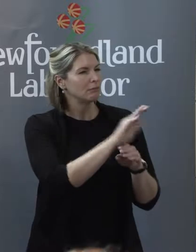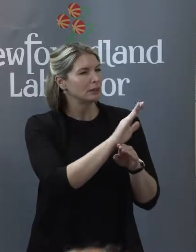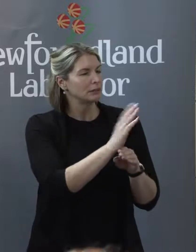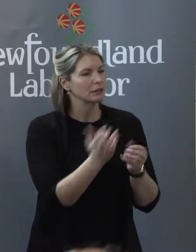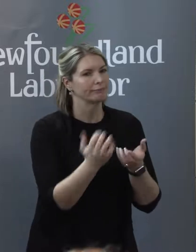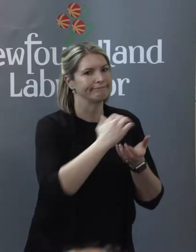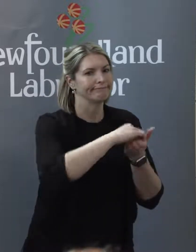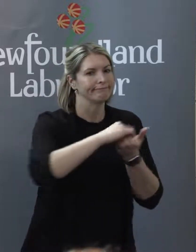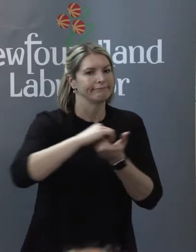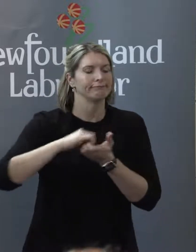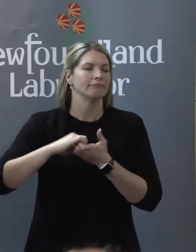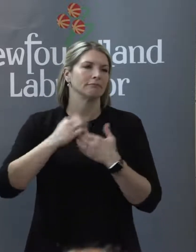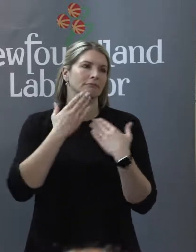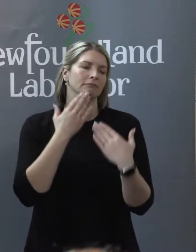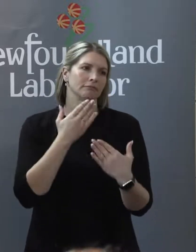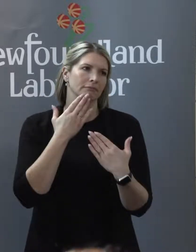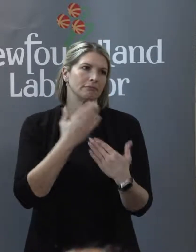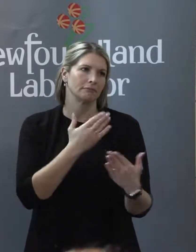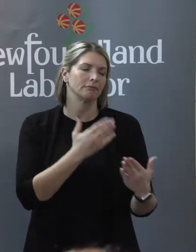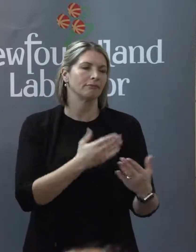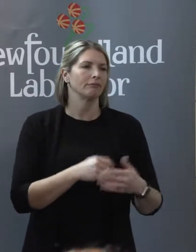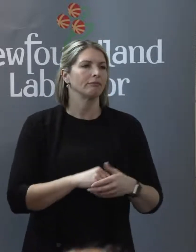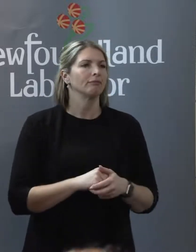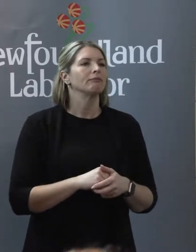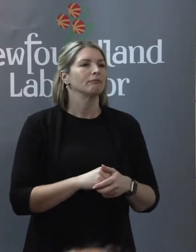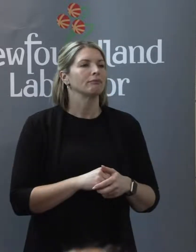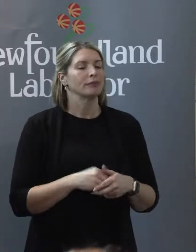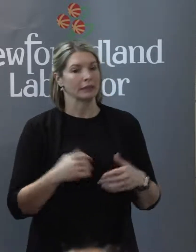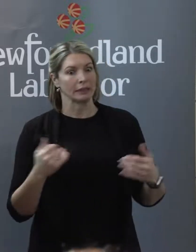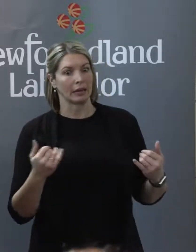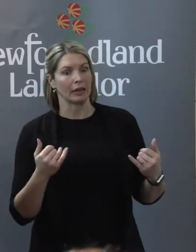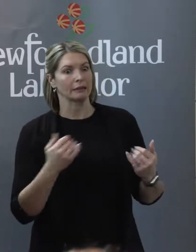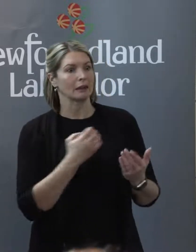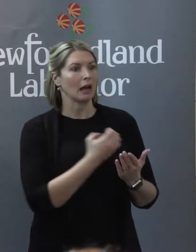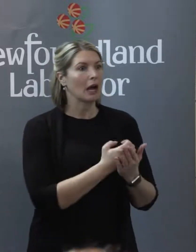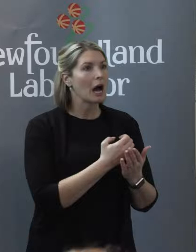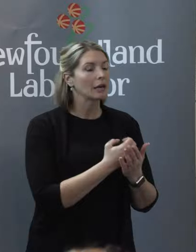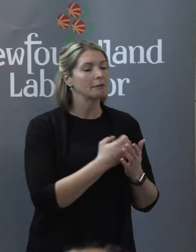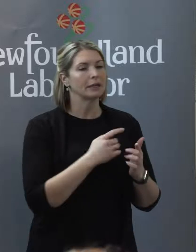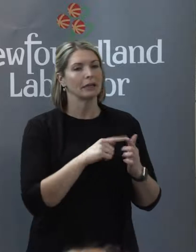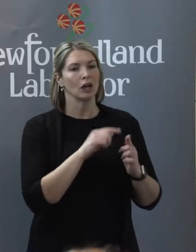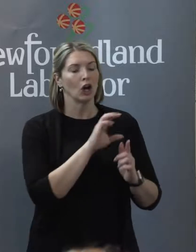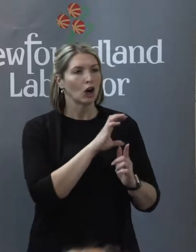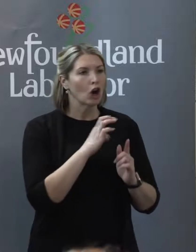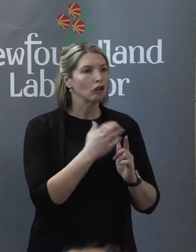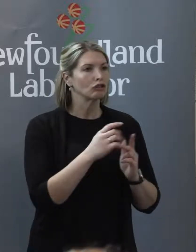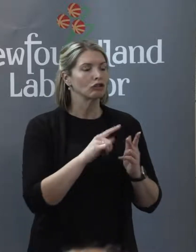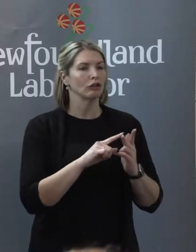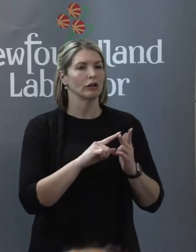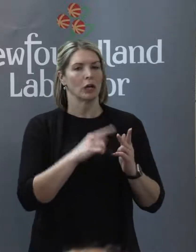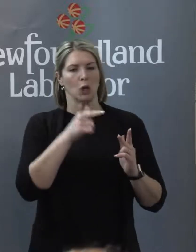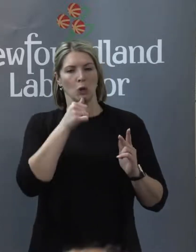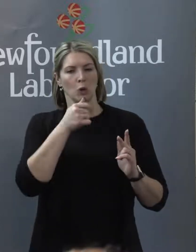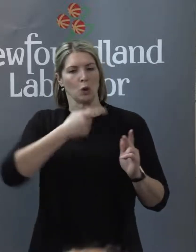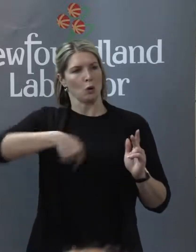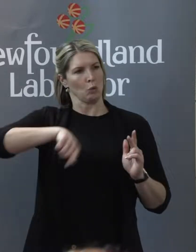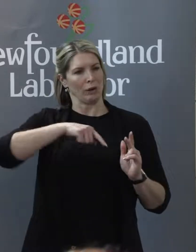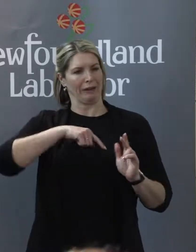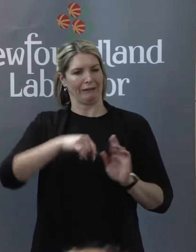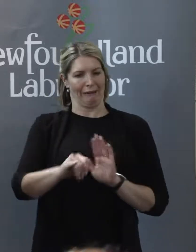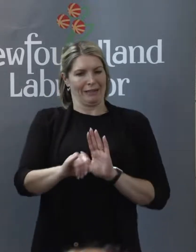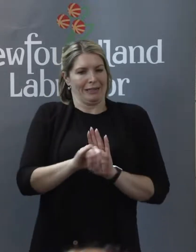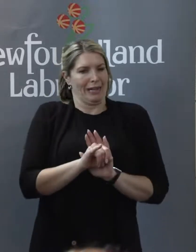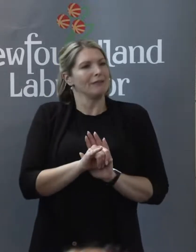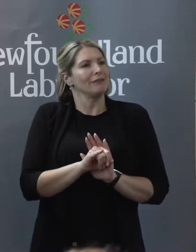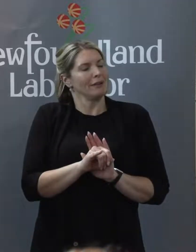continues its viable contribution to our province's economy, culture, and identity. And in the spirit of the season, I wish you all a Merry